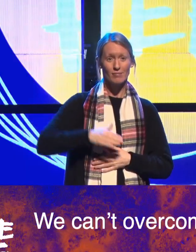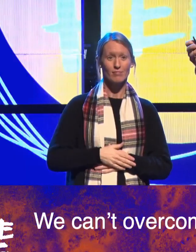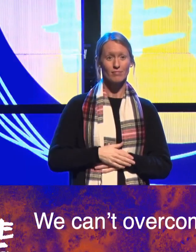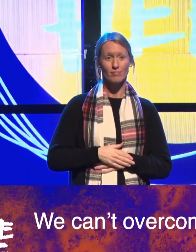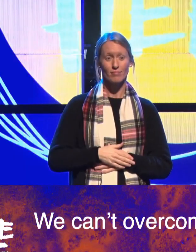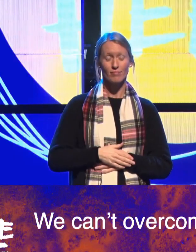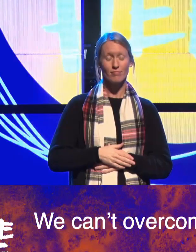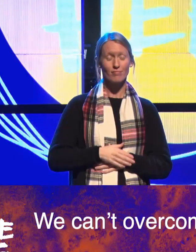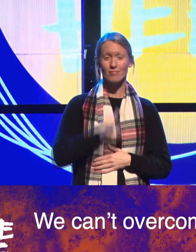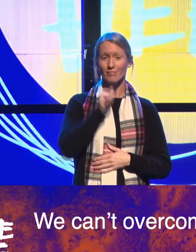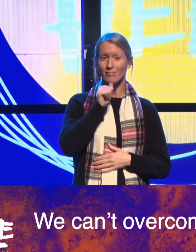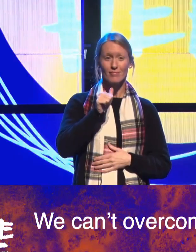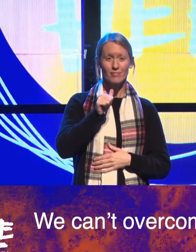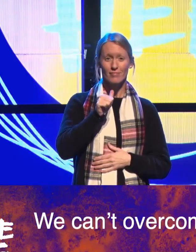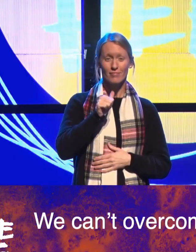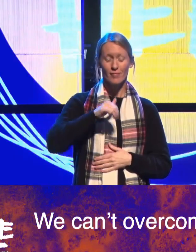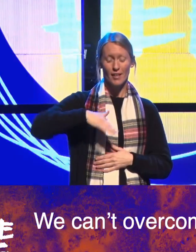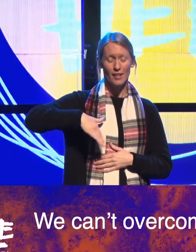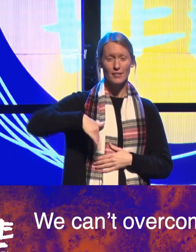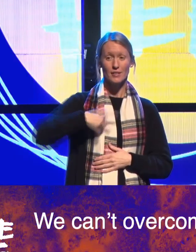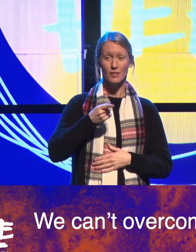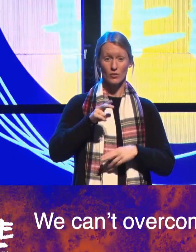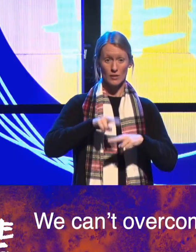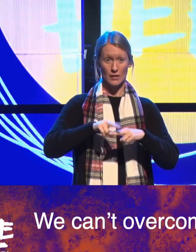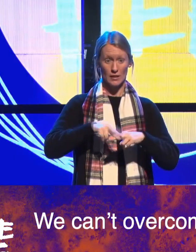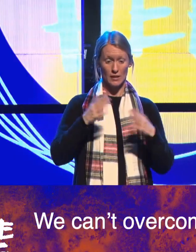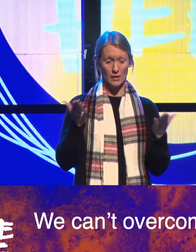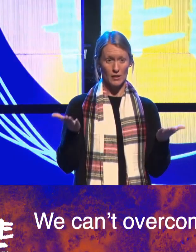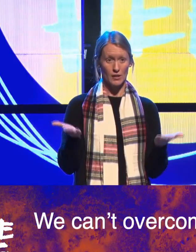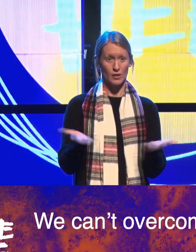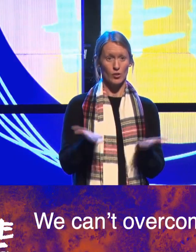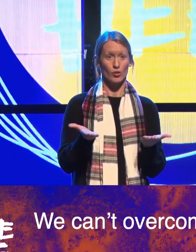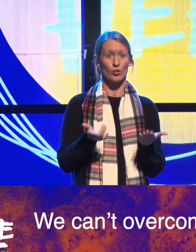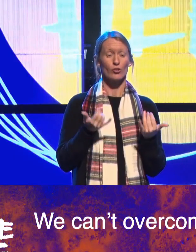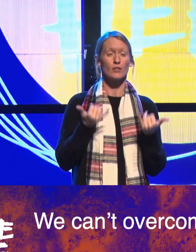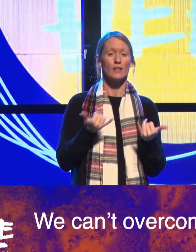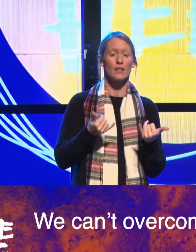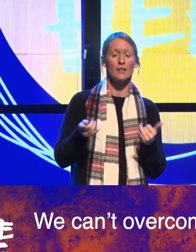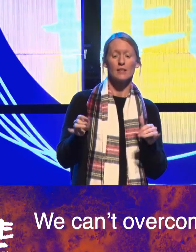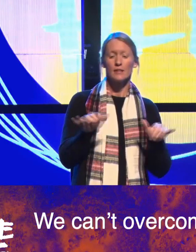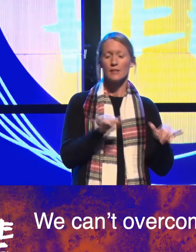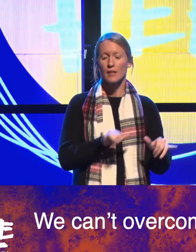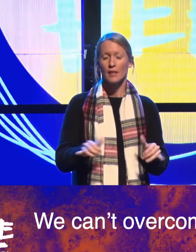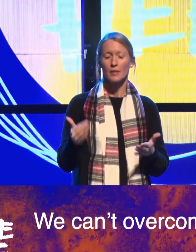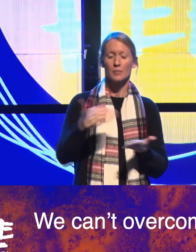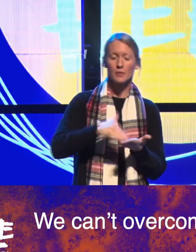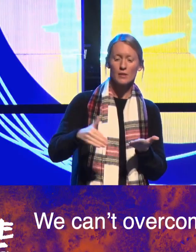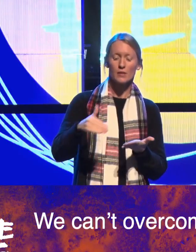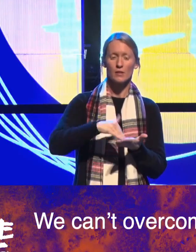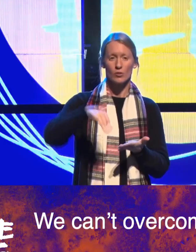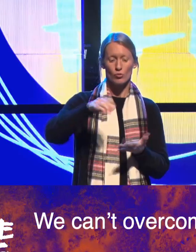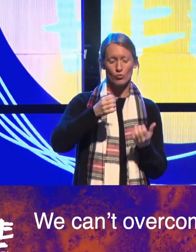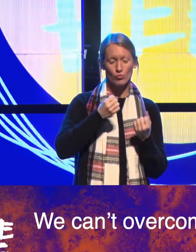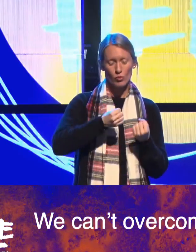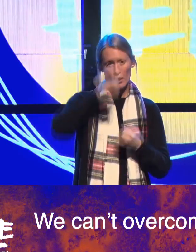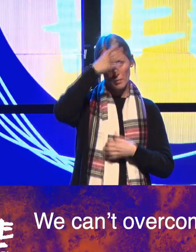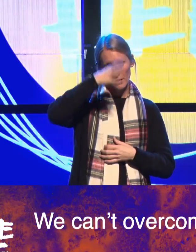Because you haven't. Because you're sitting here today and it's the same strong man, and you've tried to do it alone, and you can't do it